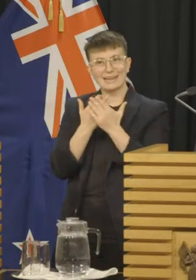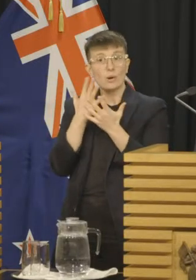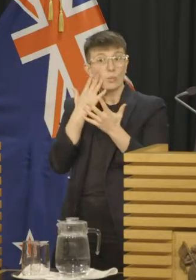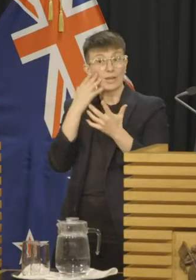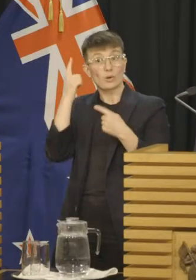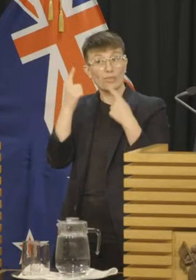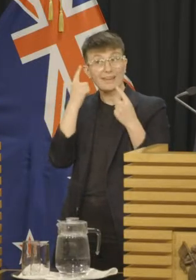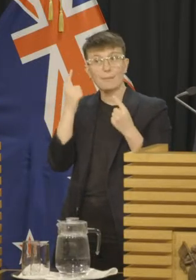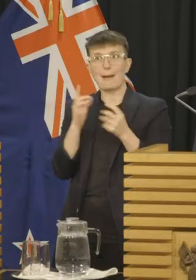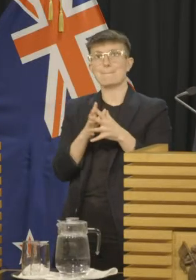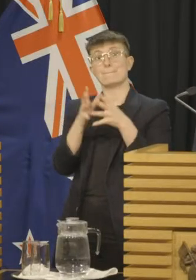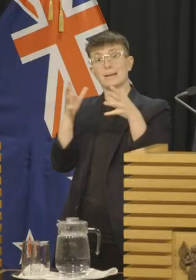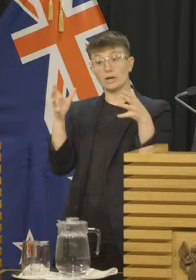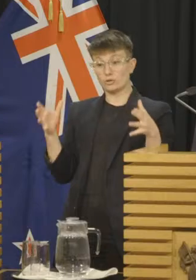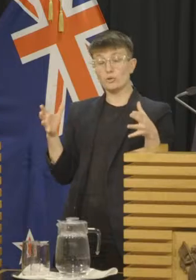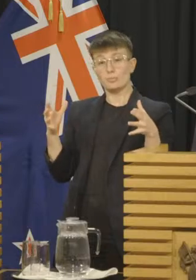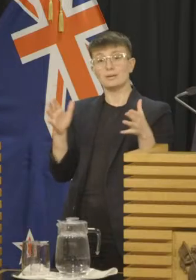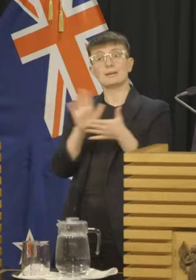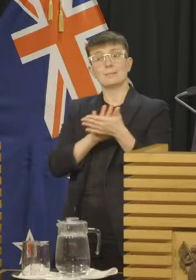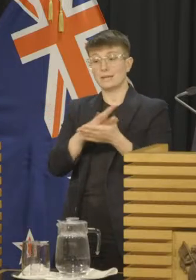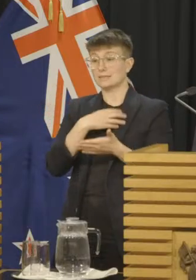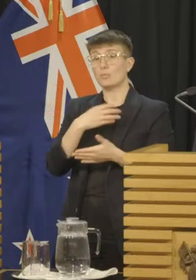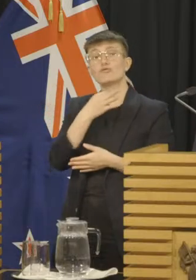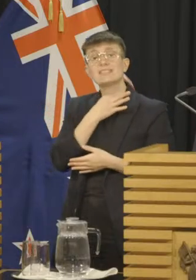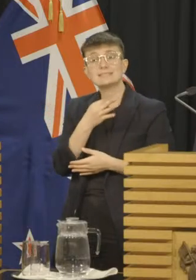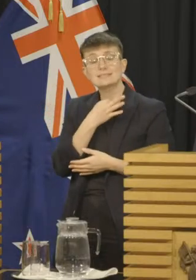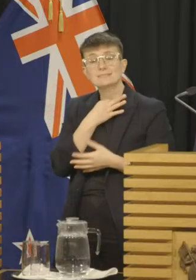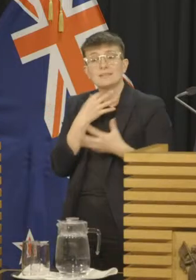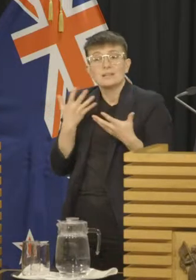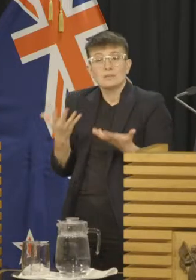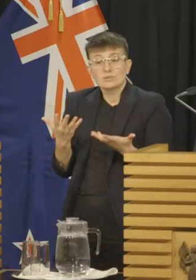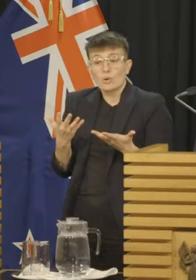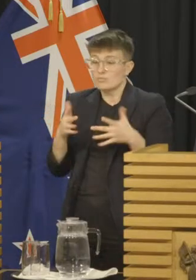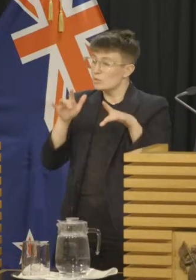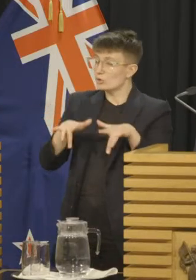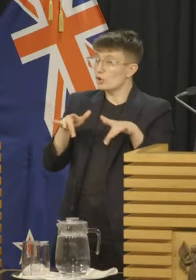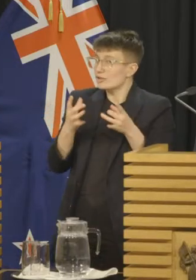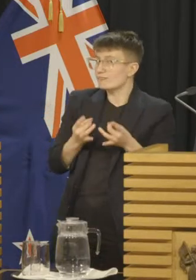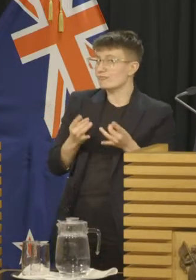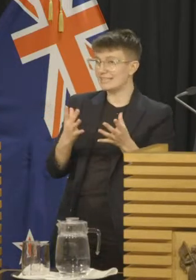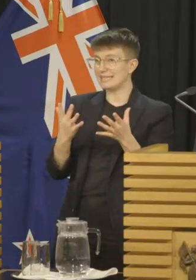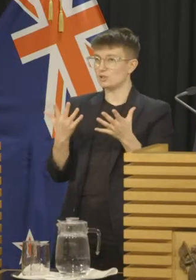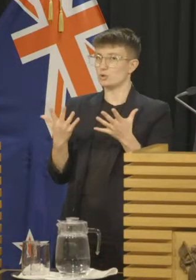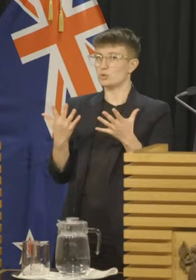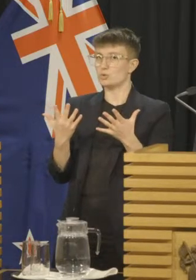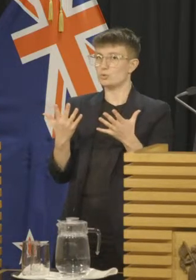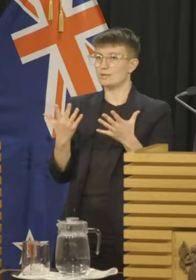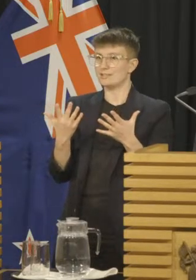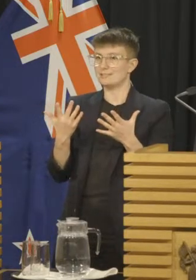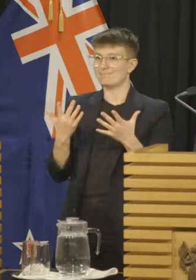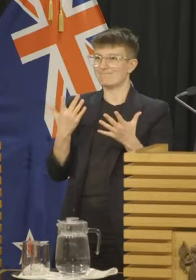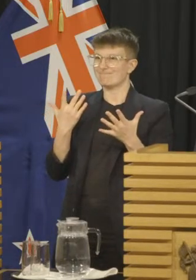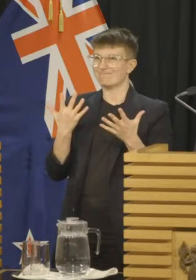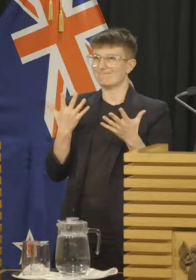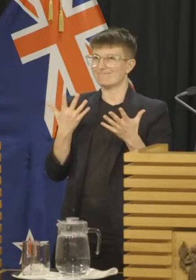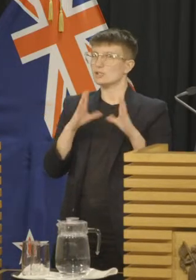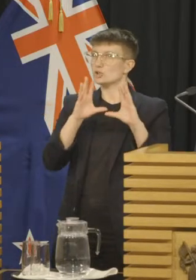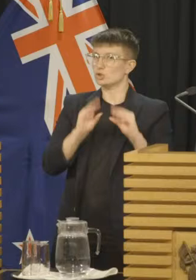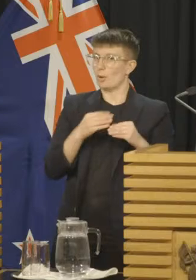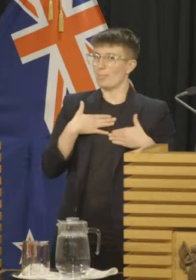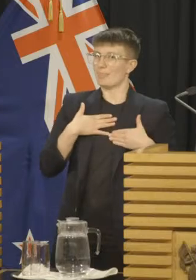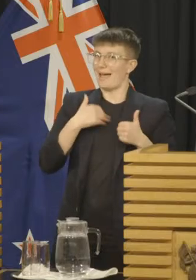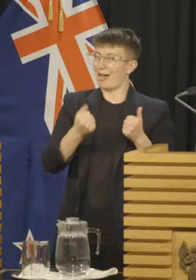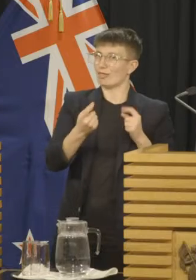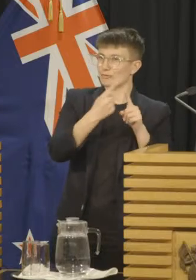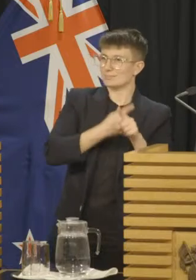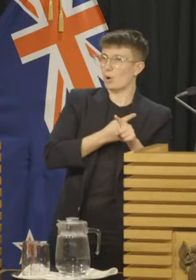scale, that their risk comes with that, and we're just not willing to jeopardise our health response by scaling up to something that we just can't do